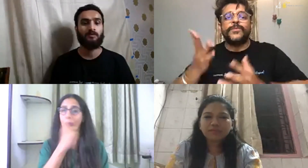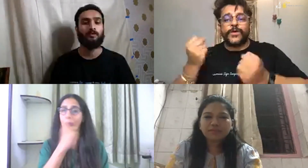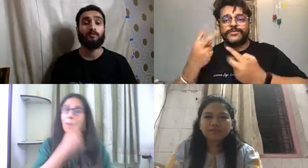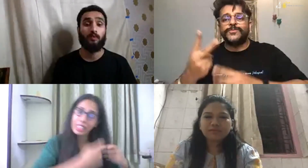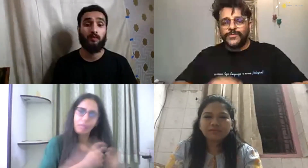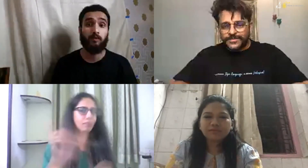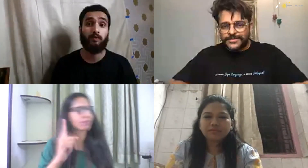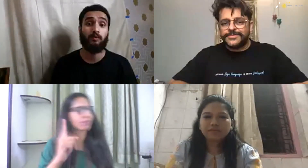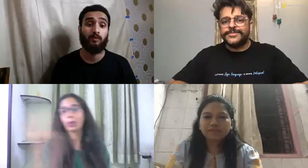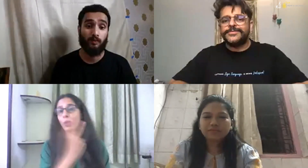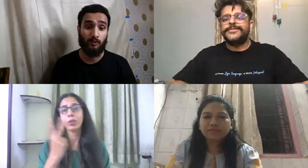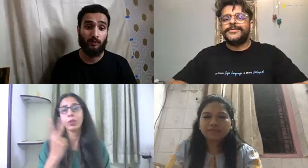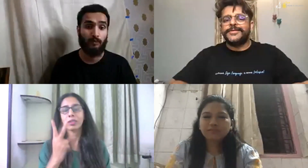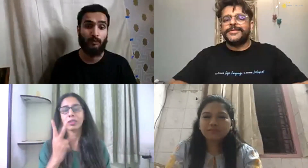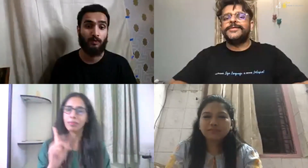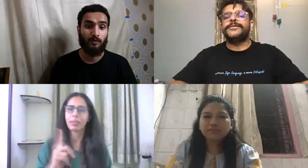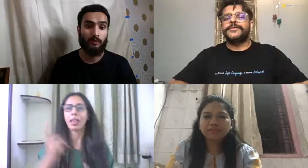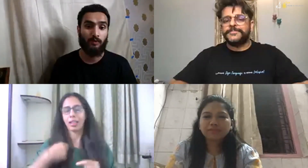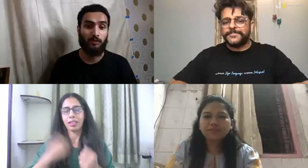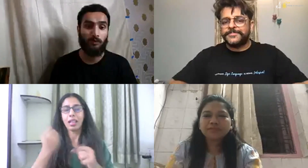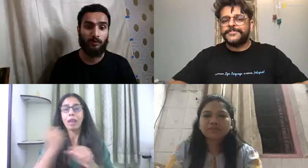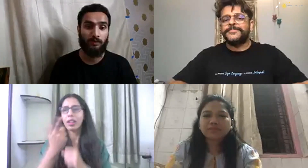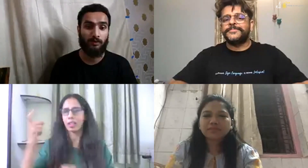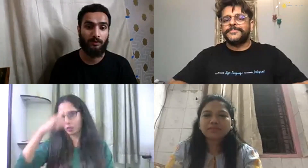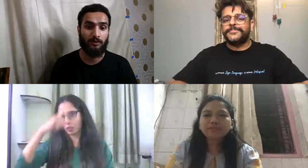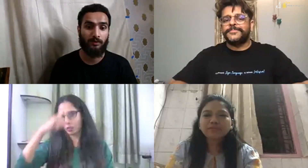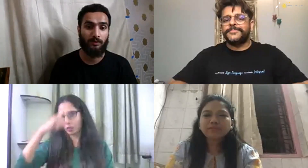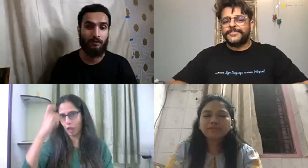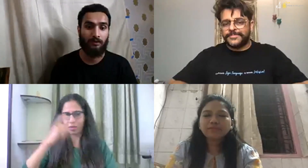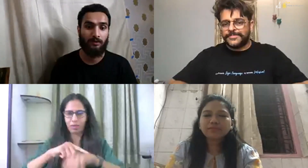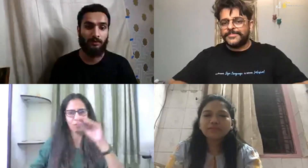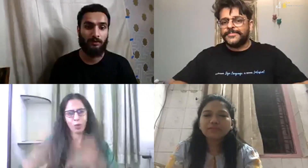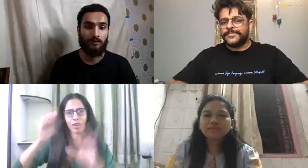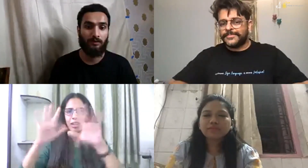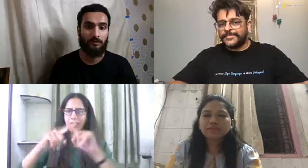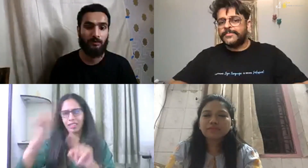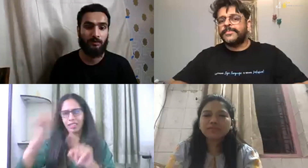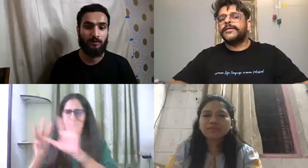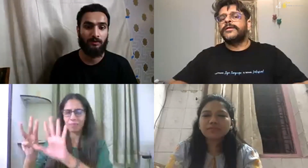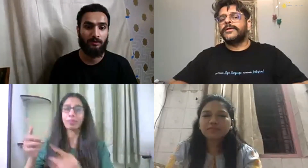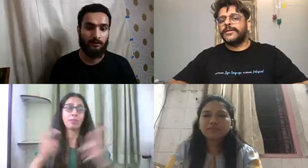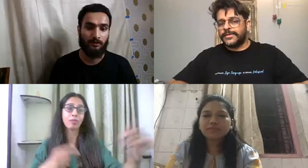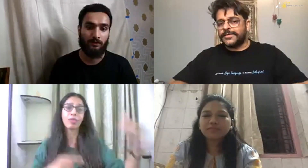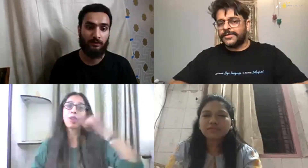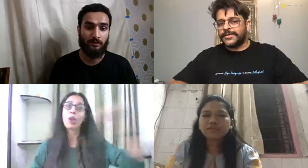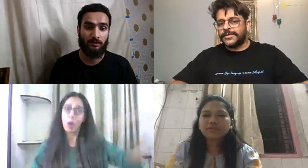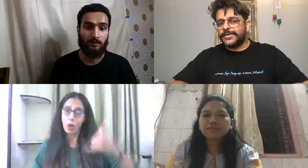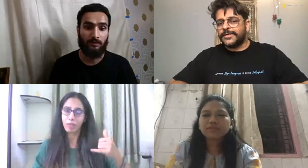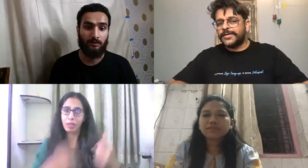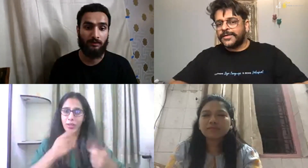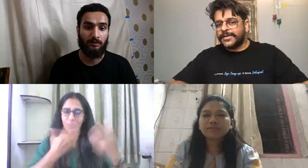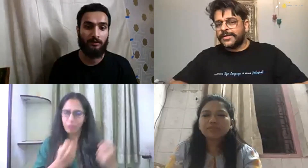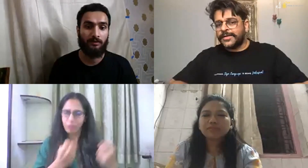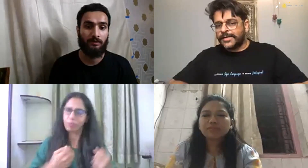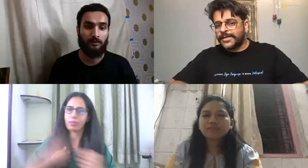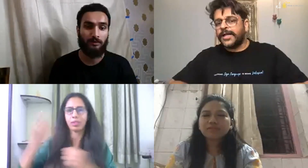So I want to do both of the things, my own business as well, and also my job, because I'm working